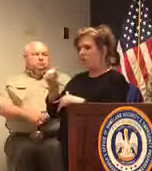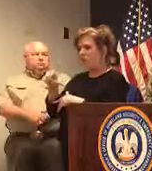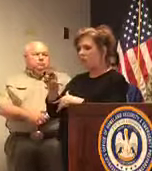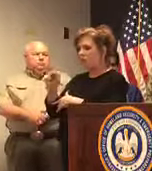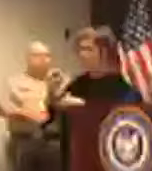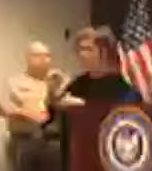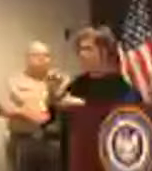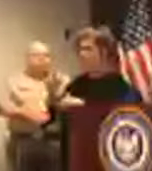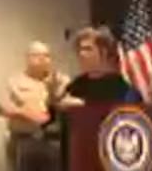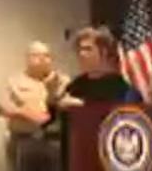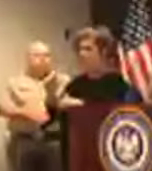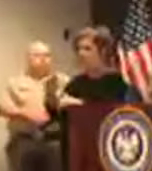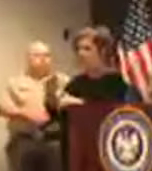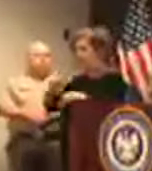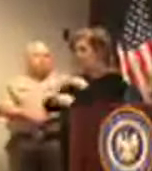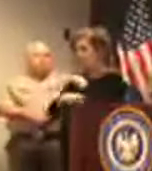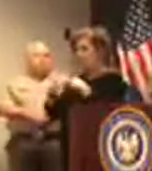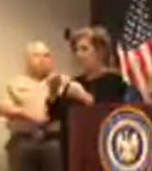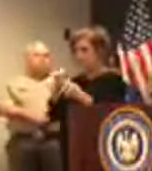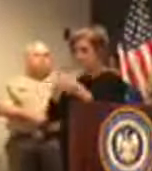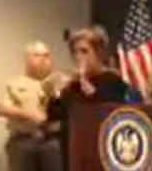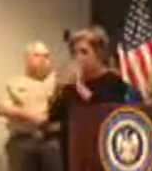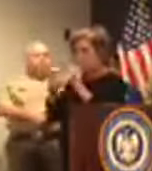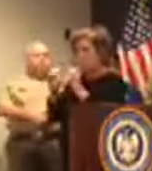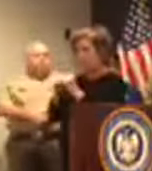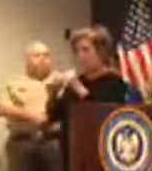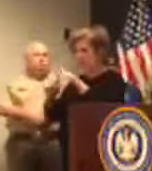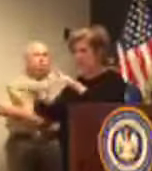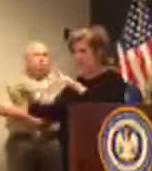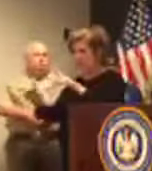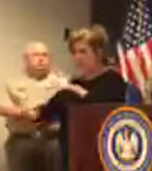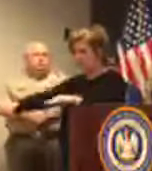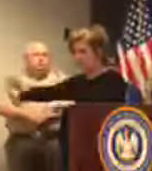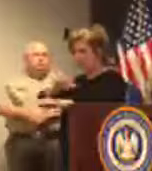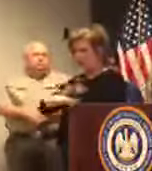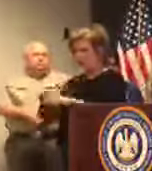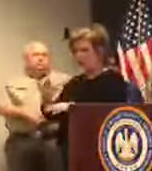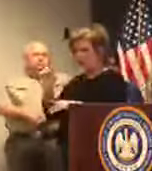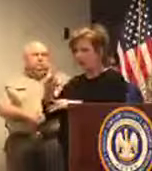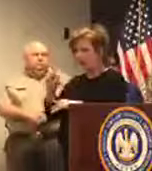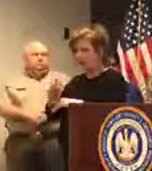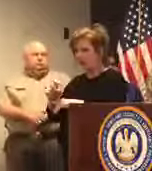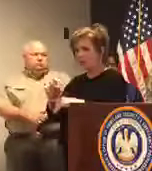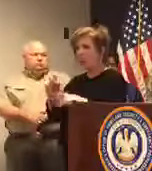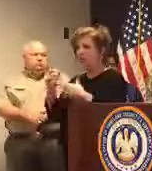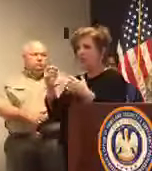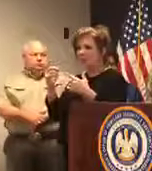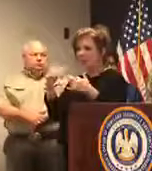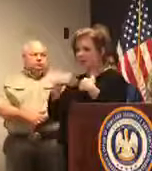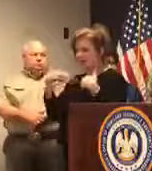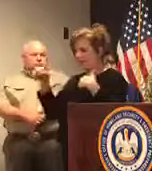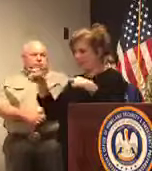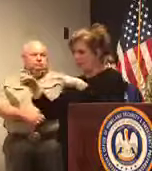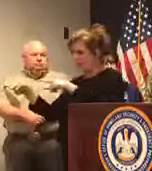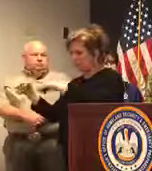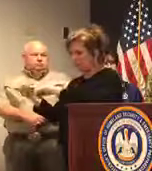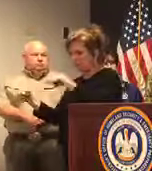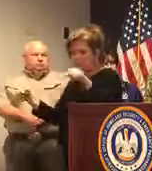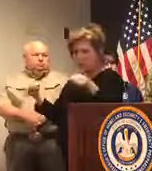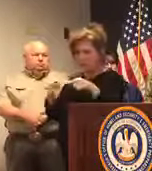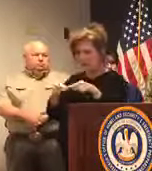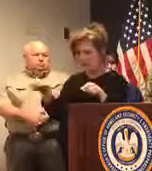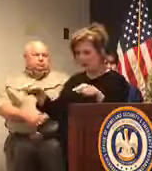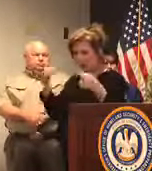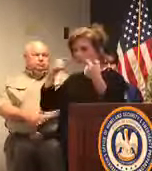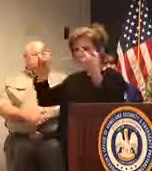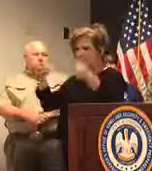evacuating parishes in affected areas as to their evacuation status and the need to exit point-to-point agreements. And so what we're talking about there,